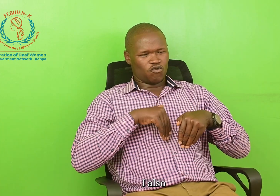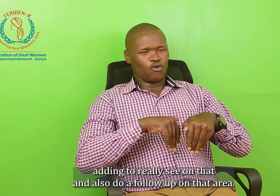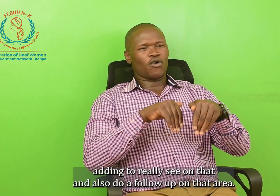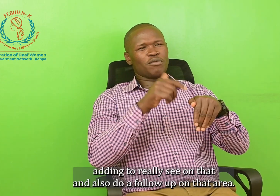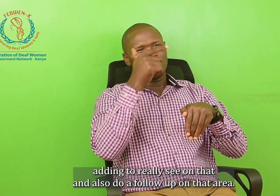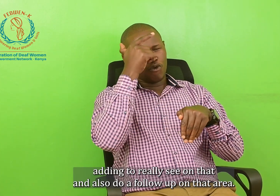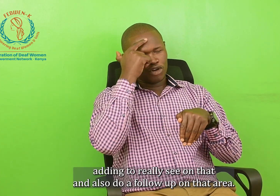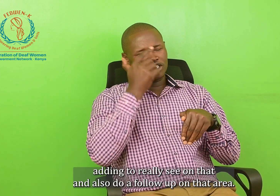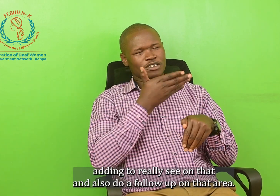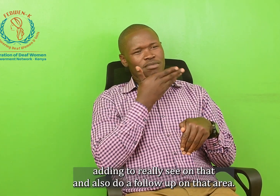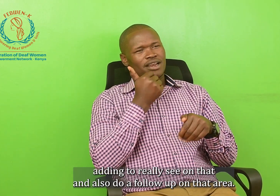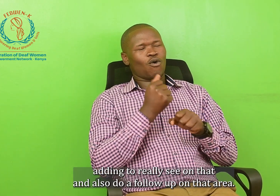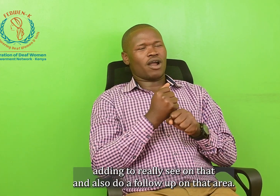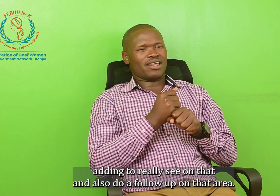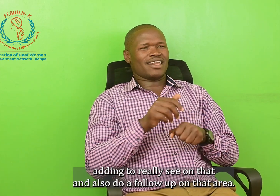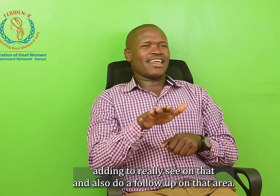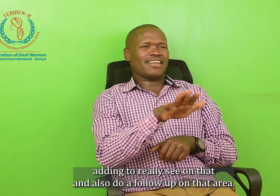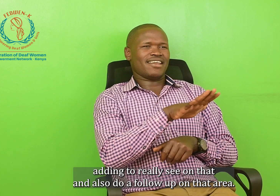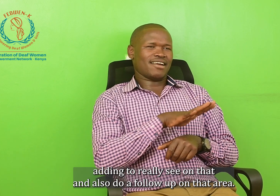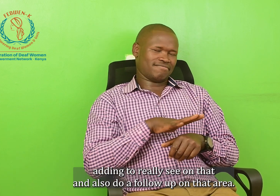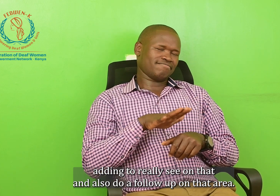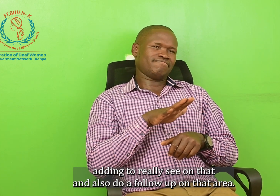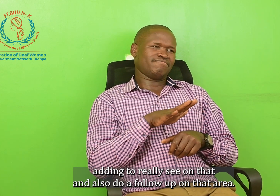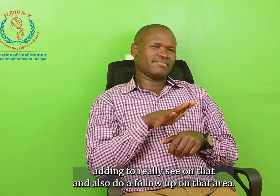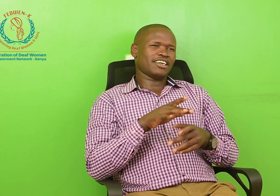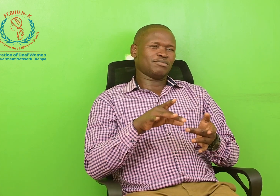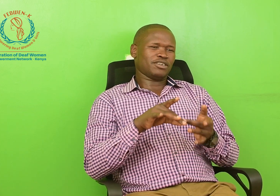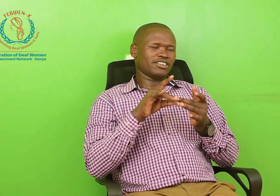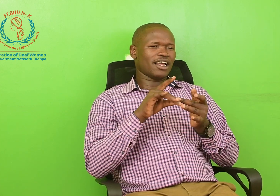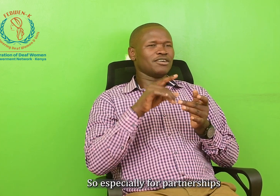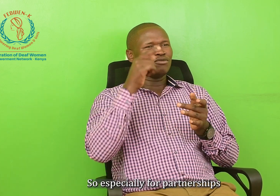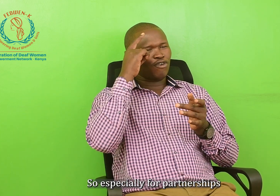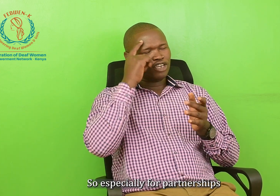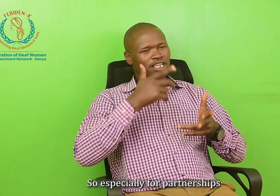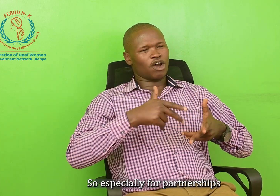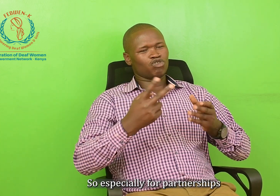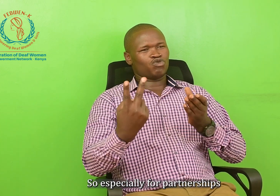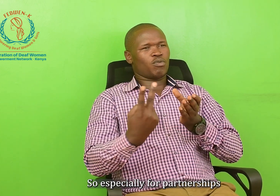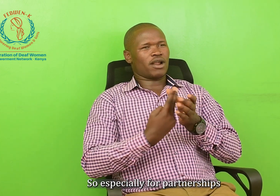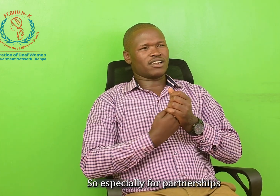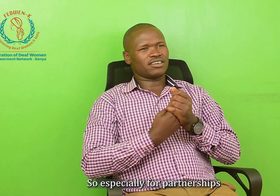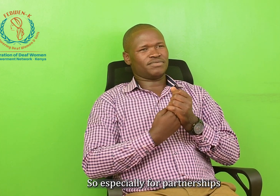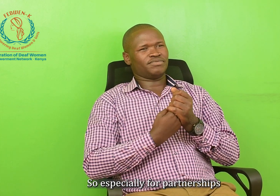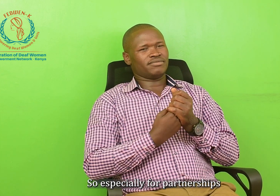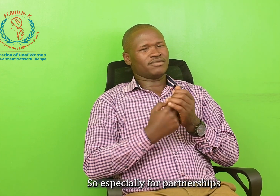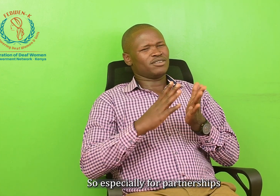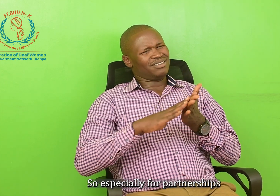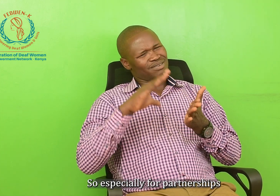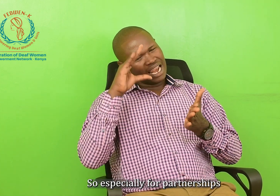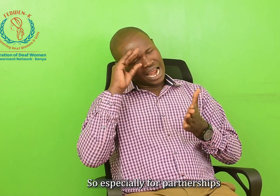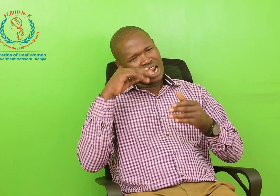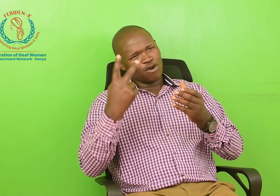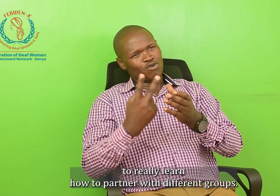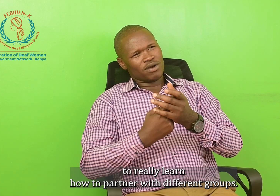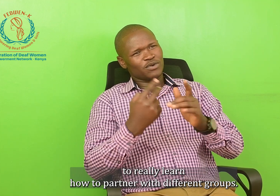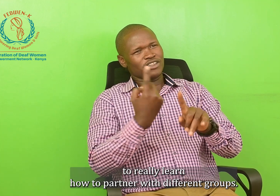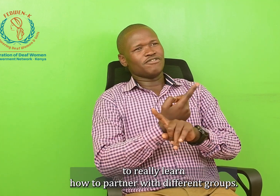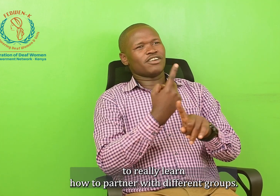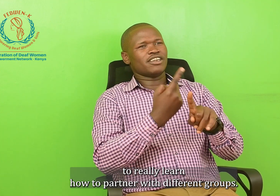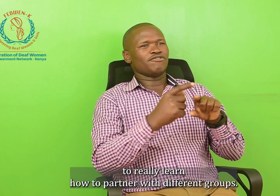I'm heading to really see on that and also do a follow-up on that area. So especially for partnerships, to really learn how